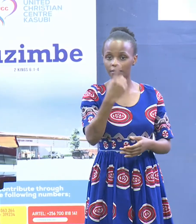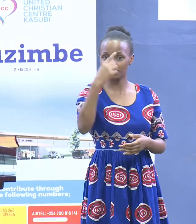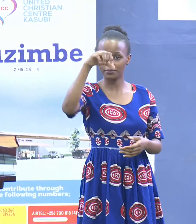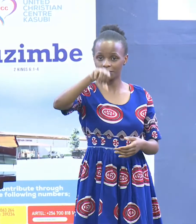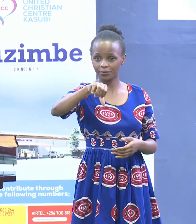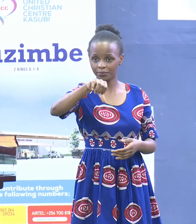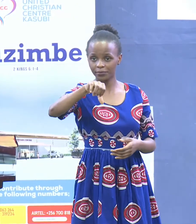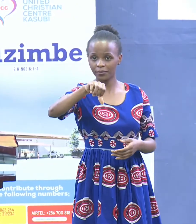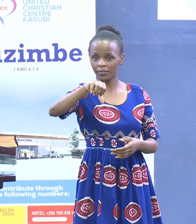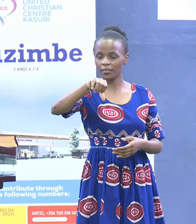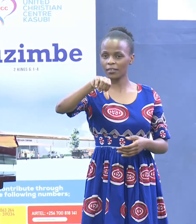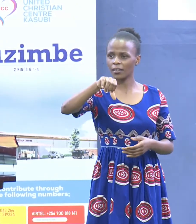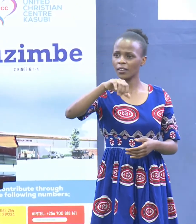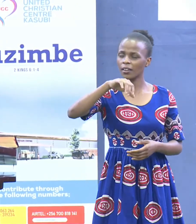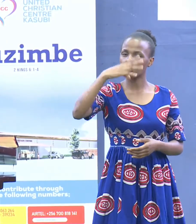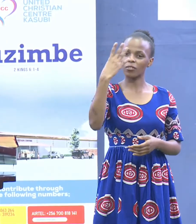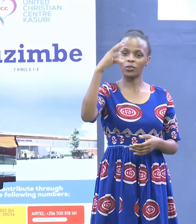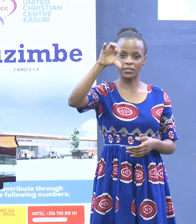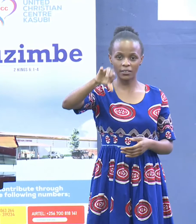to Genesis chapter